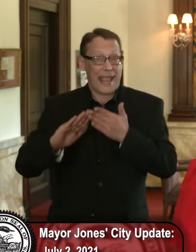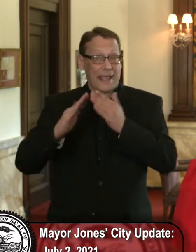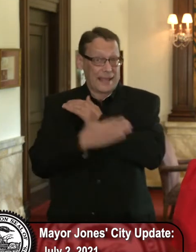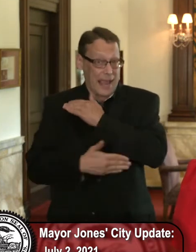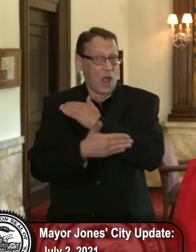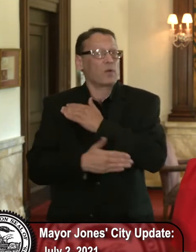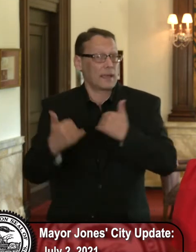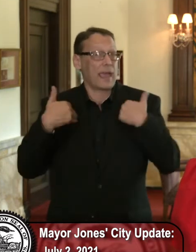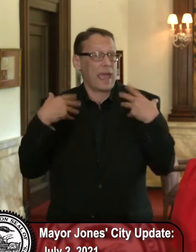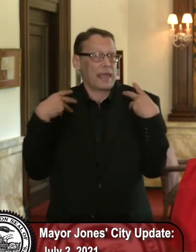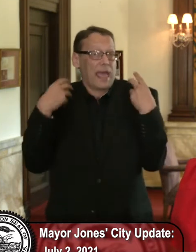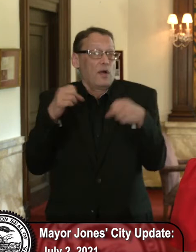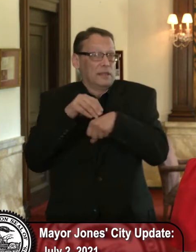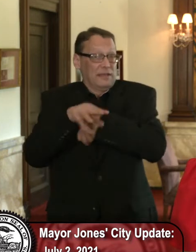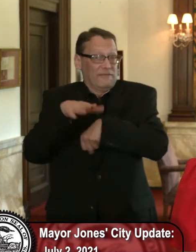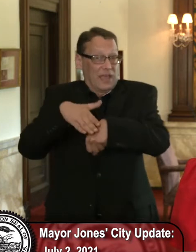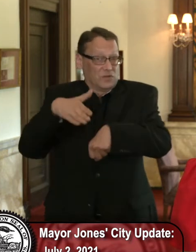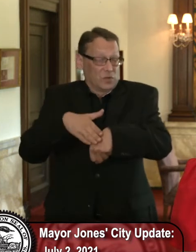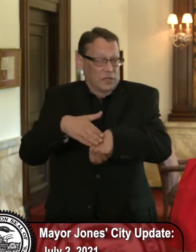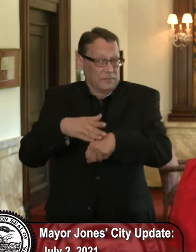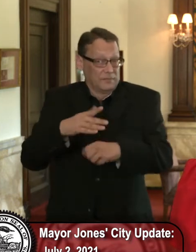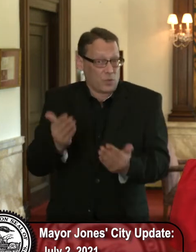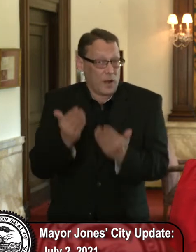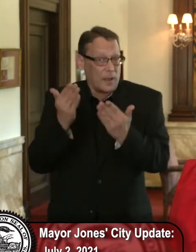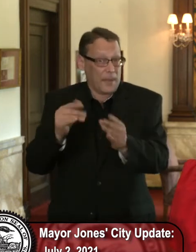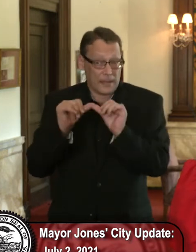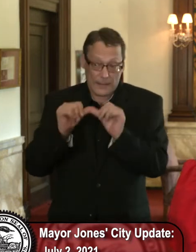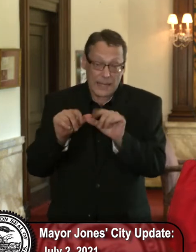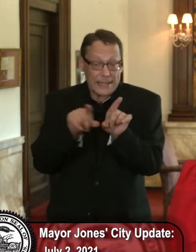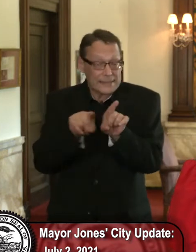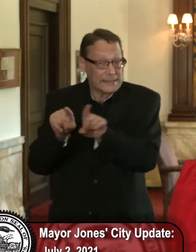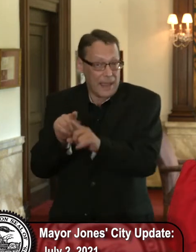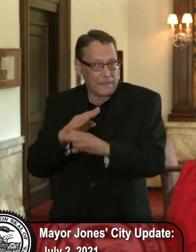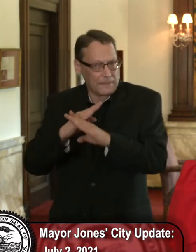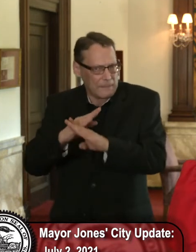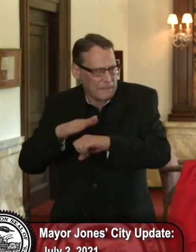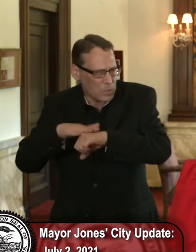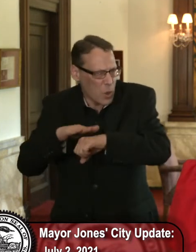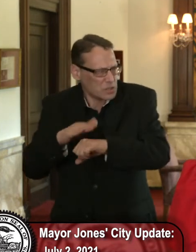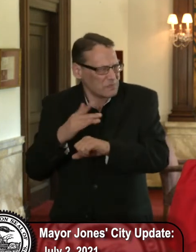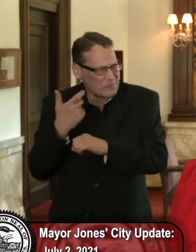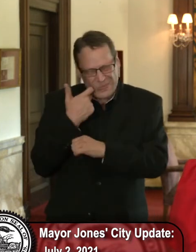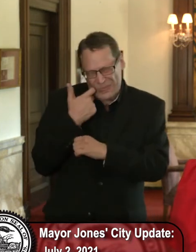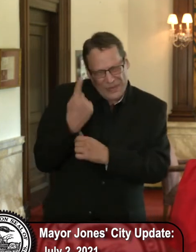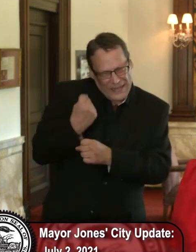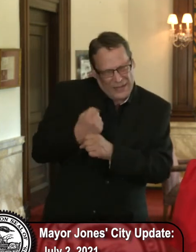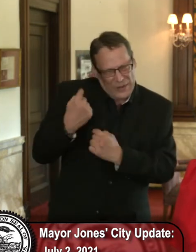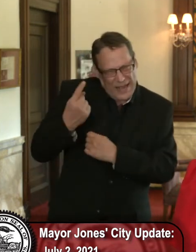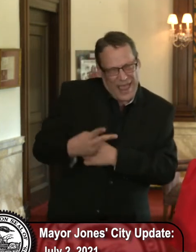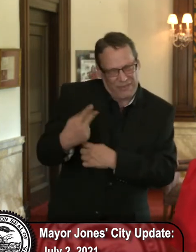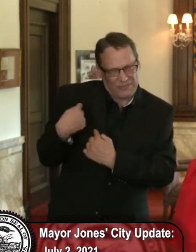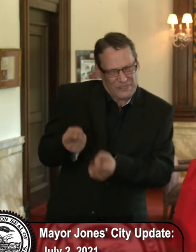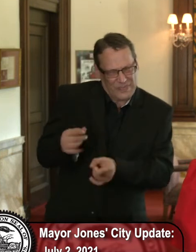health advisory recommending we continue to take the same precautions we have for the past year and a half, maintaining physical